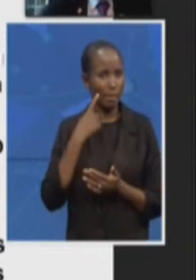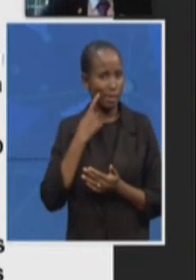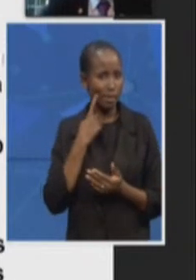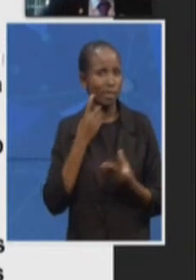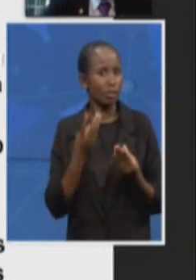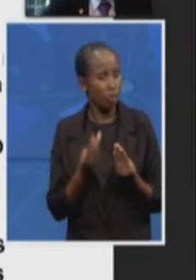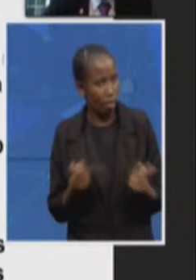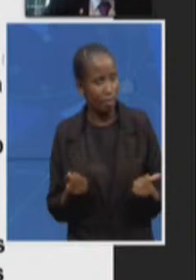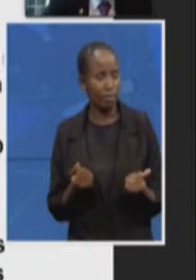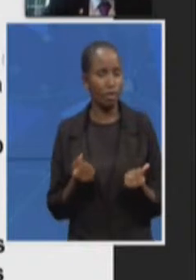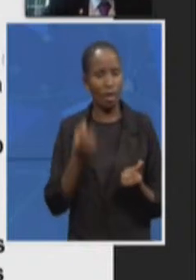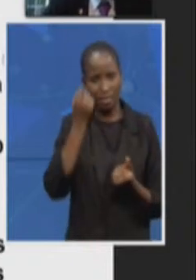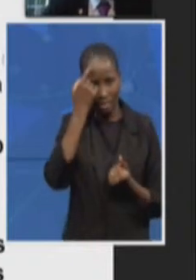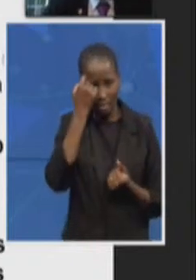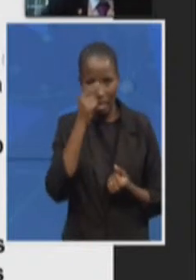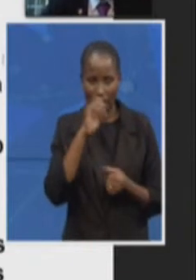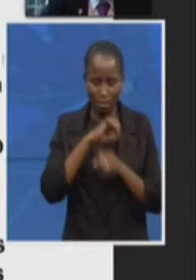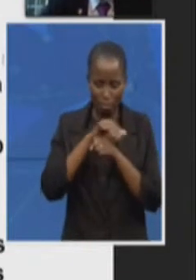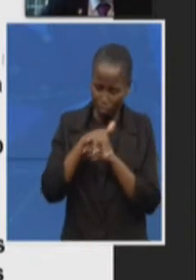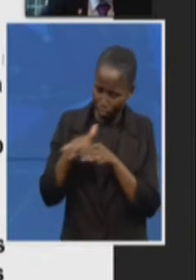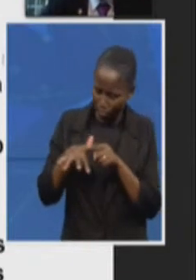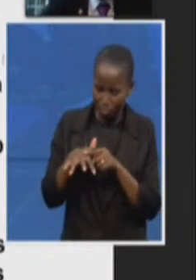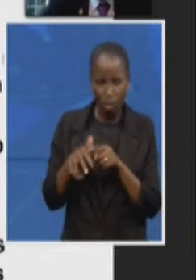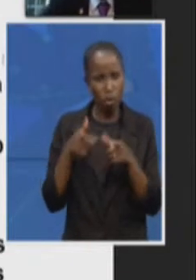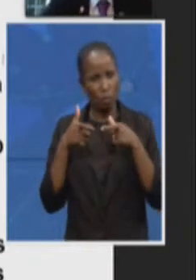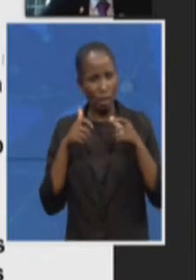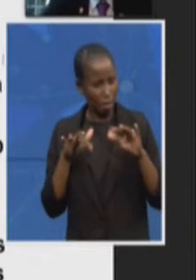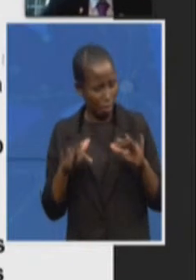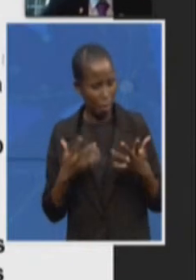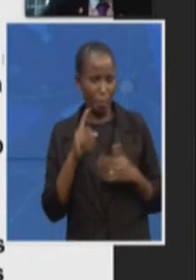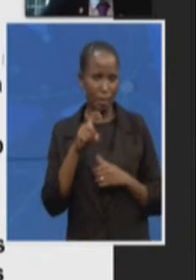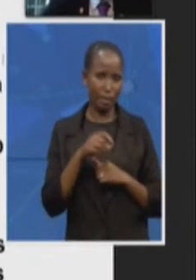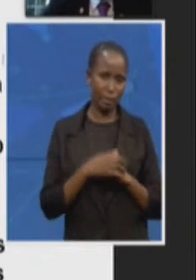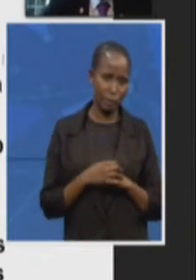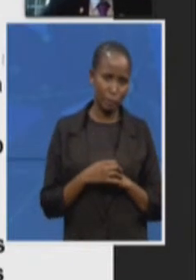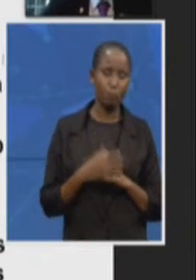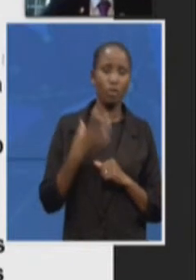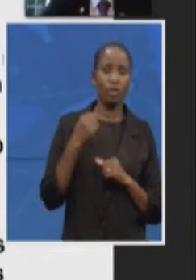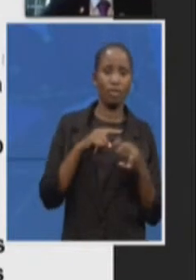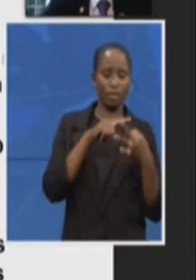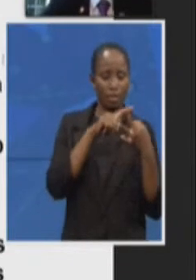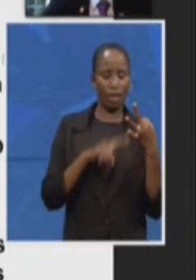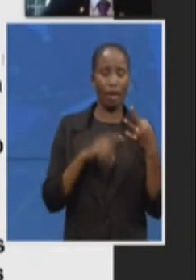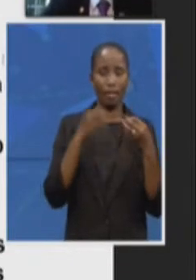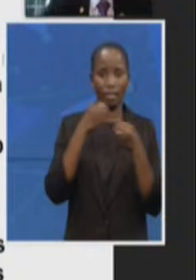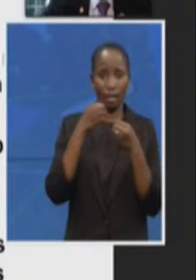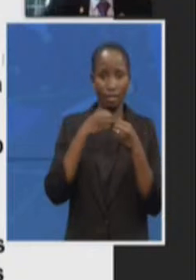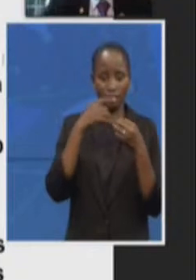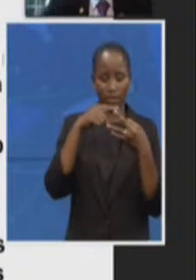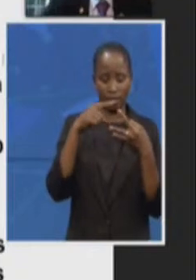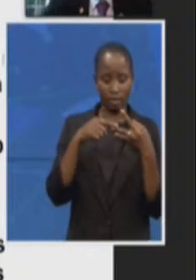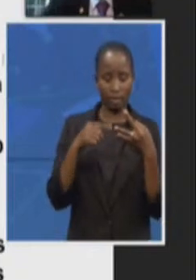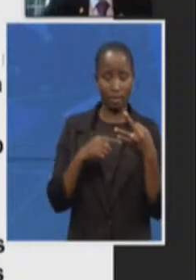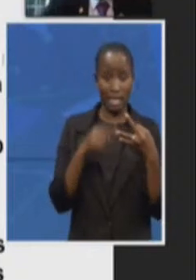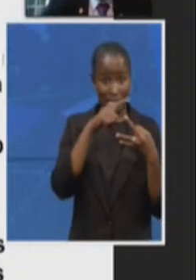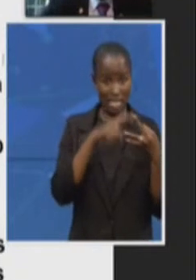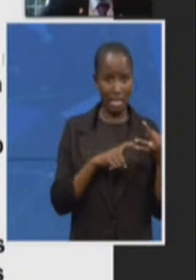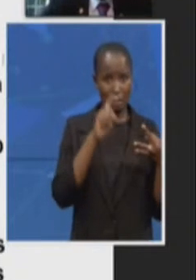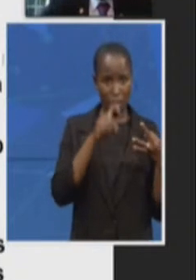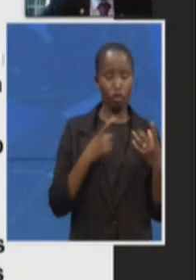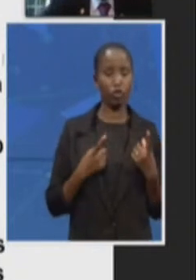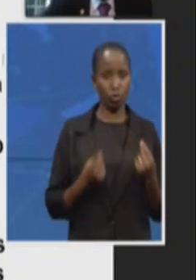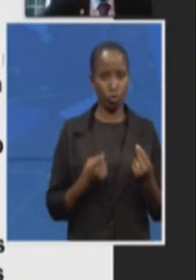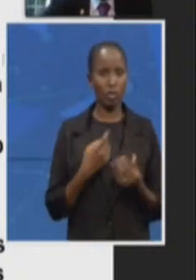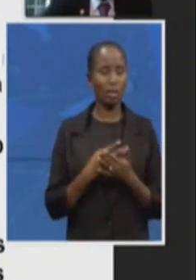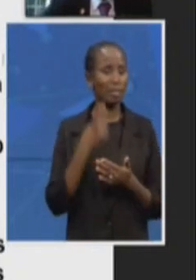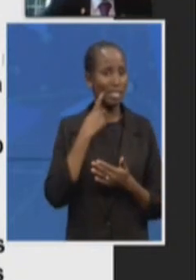tackle it together. So there are three things that, I believe need to be done to deal with this virus, and our response needs to focus